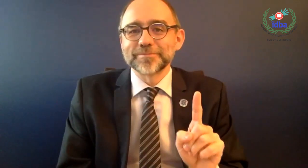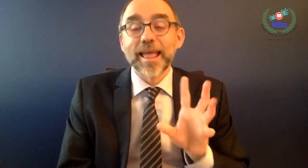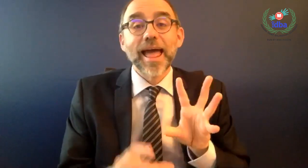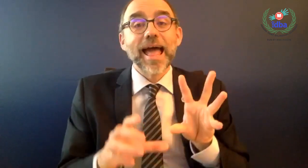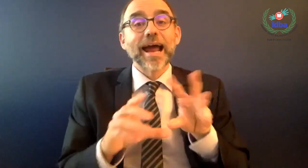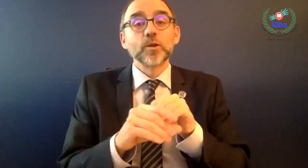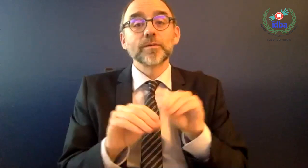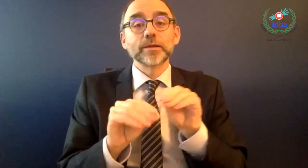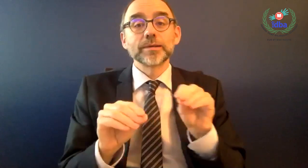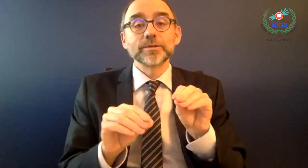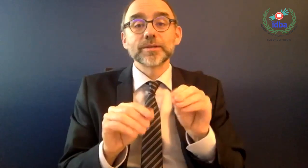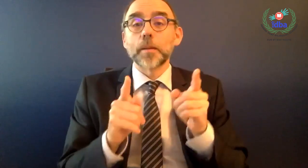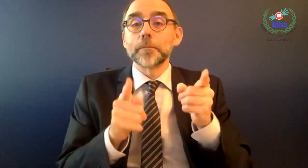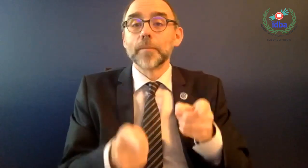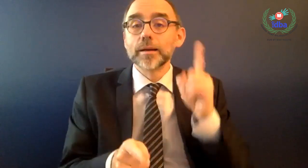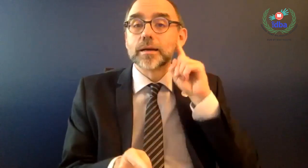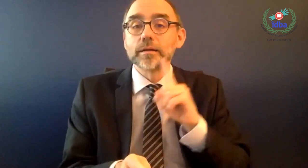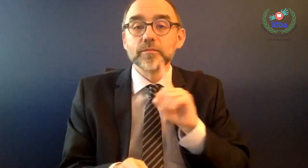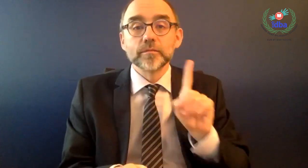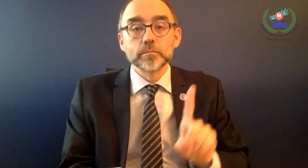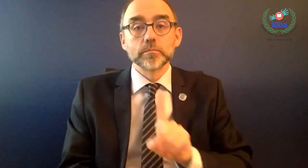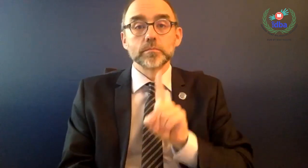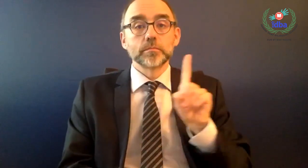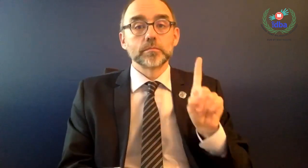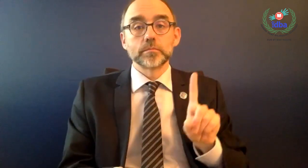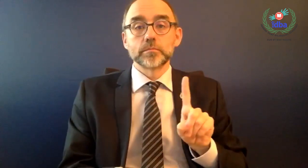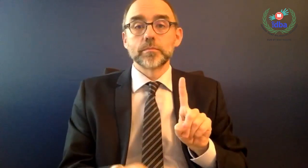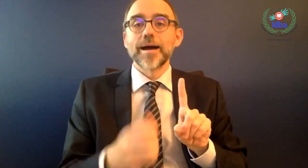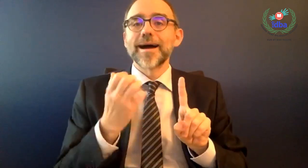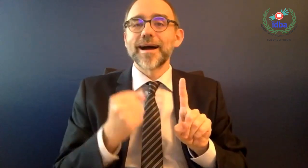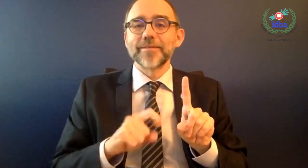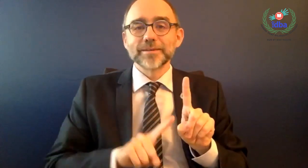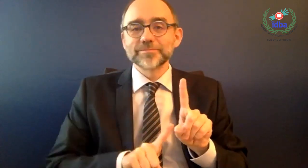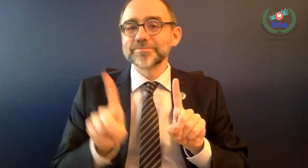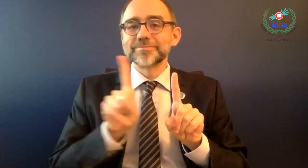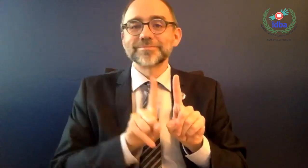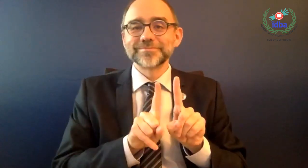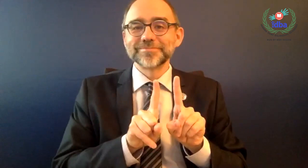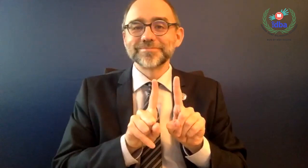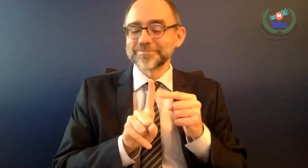it shouldn't be deaf only to be included in the classroom, but deaf person alone in the classroom